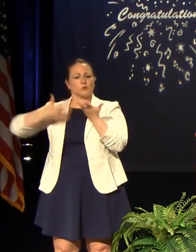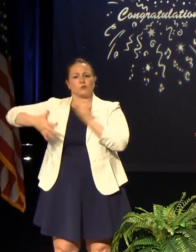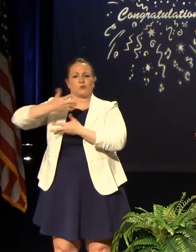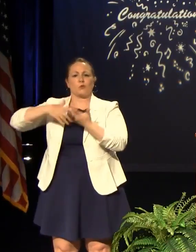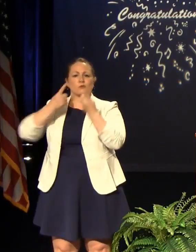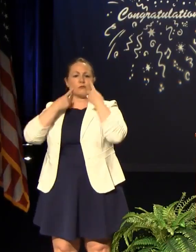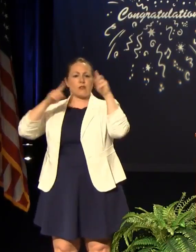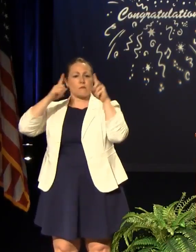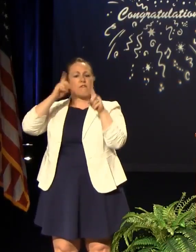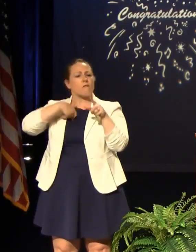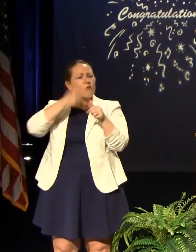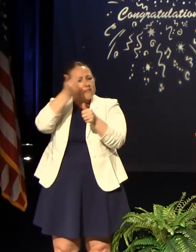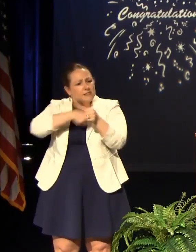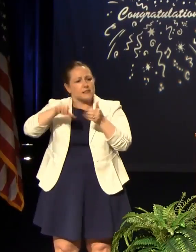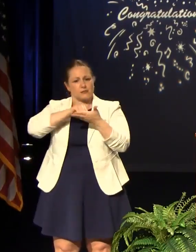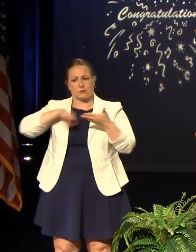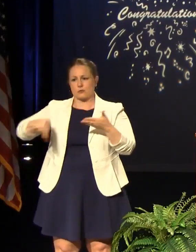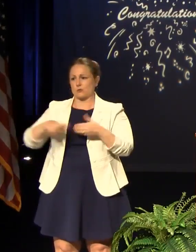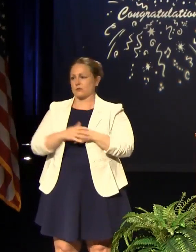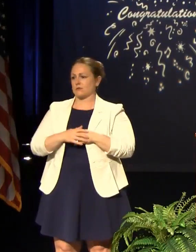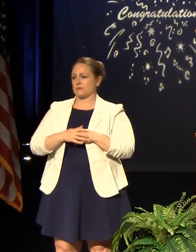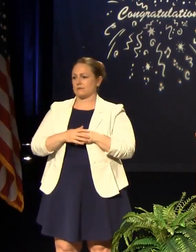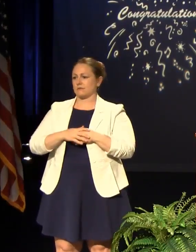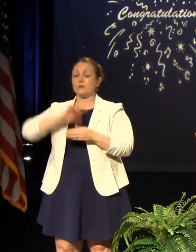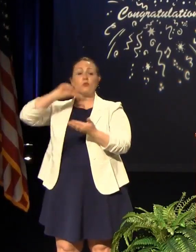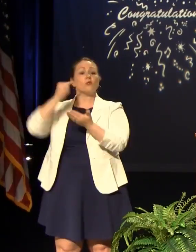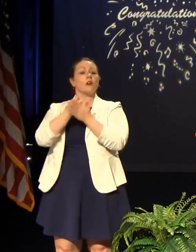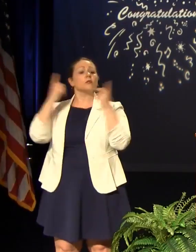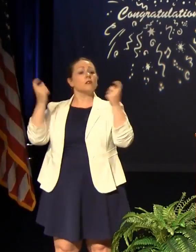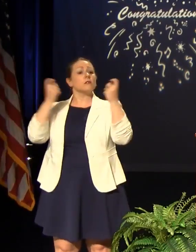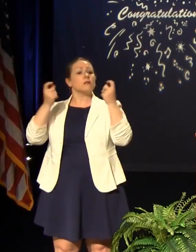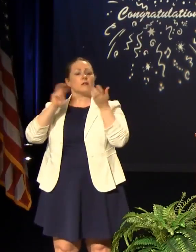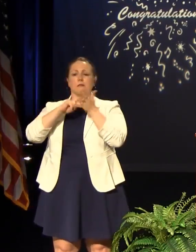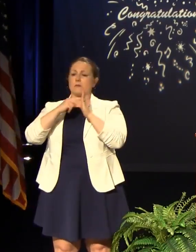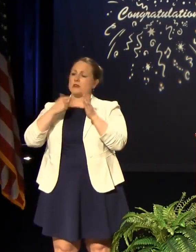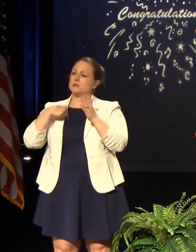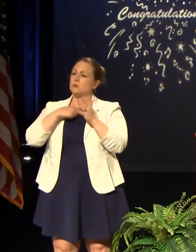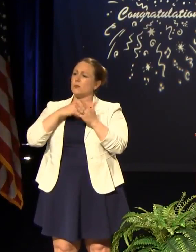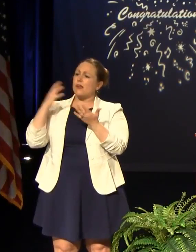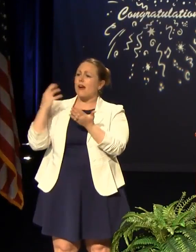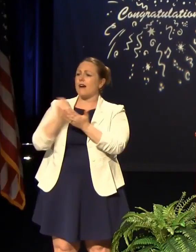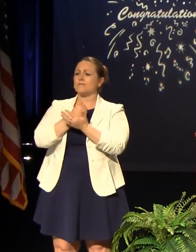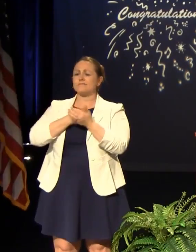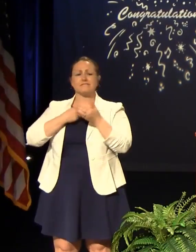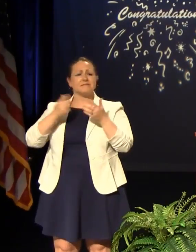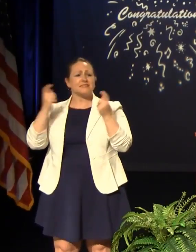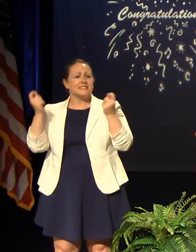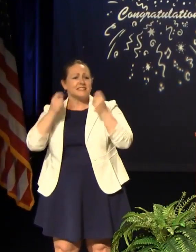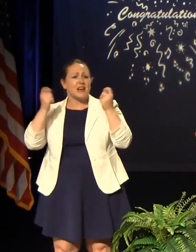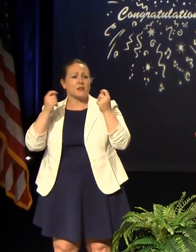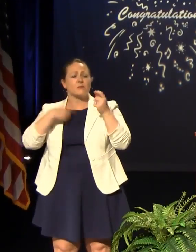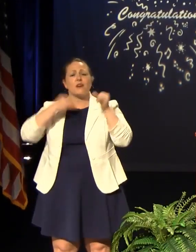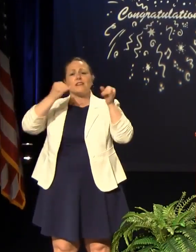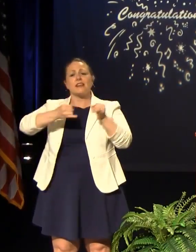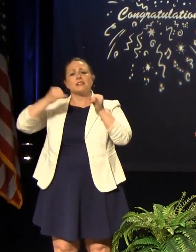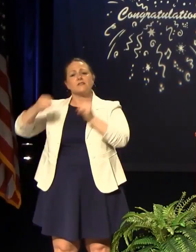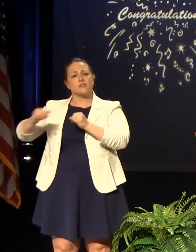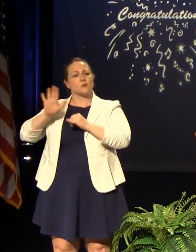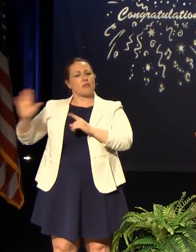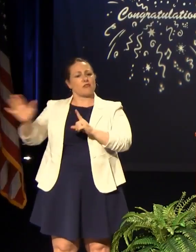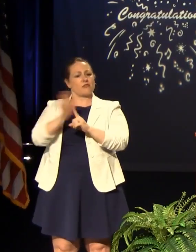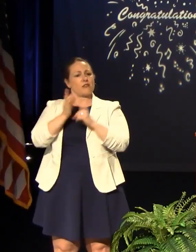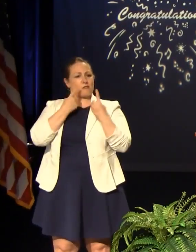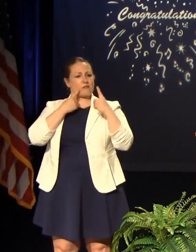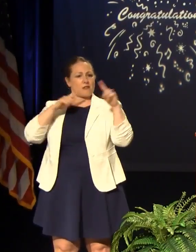of you. Graduation also gives us the opportunity to celebrate the many fine accomplishments of individual members of